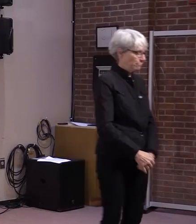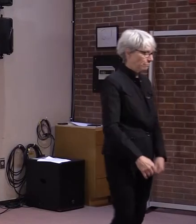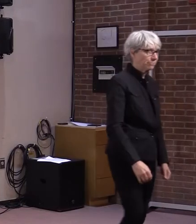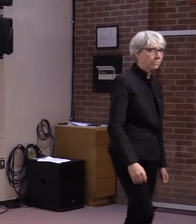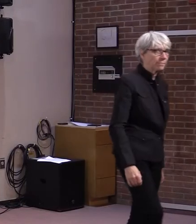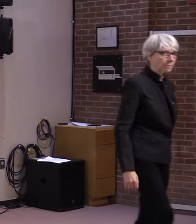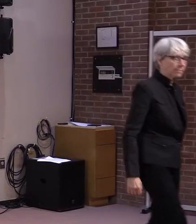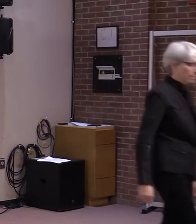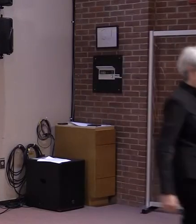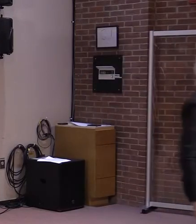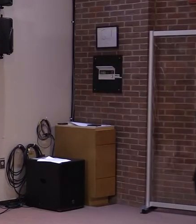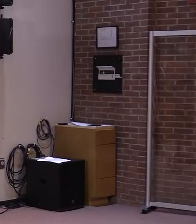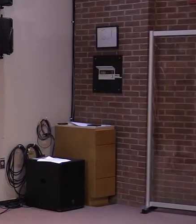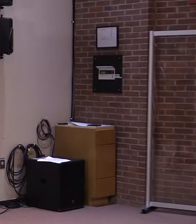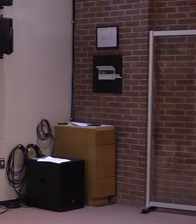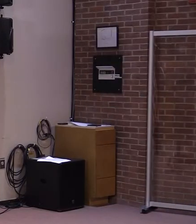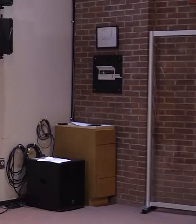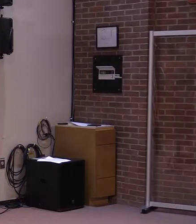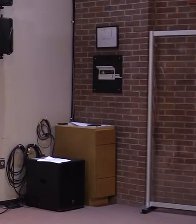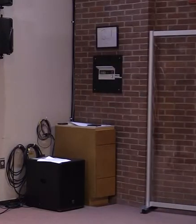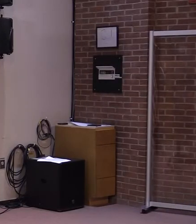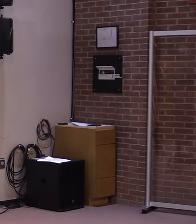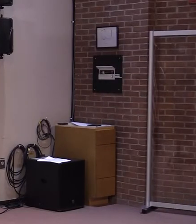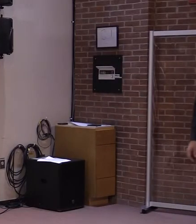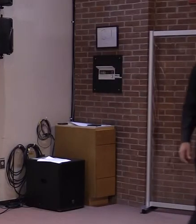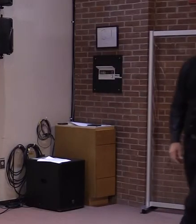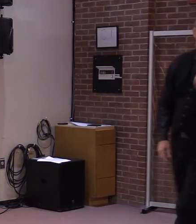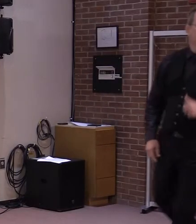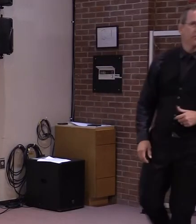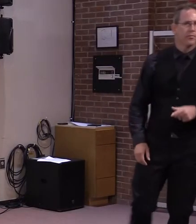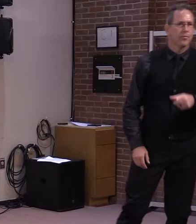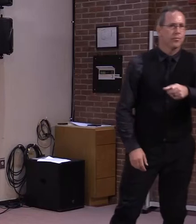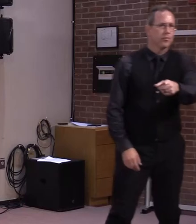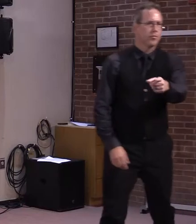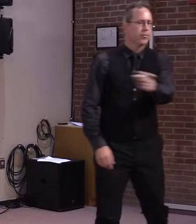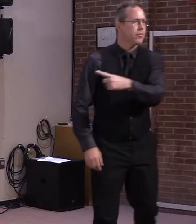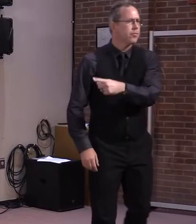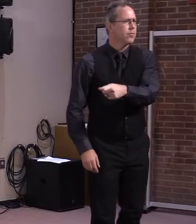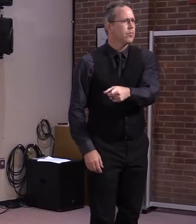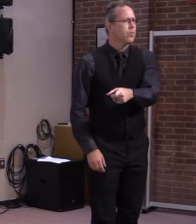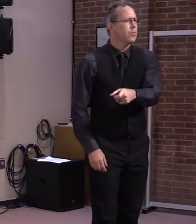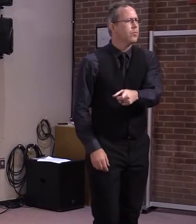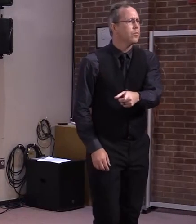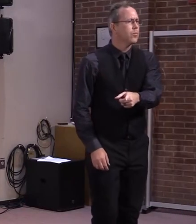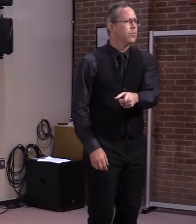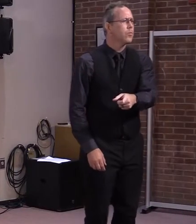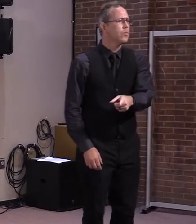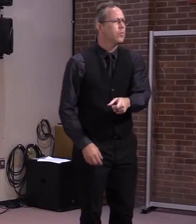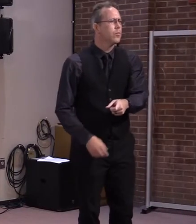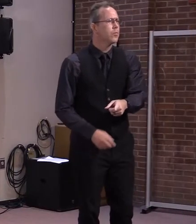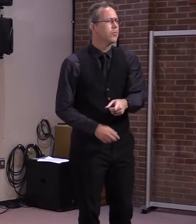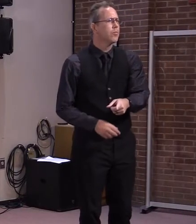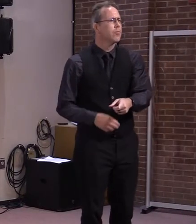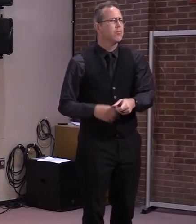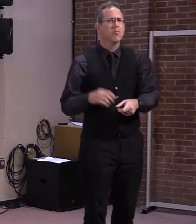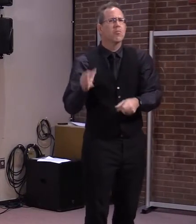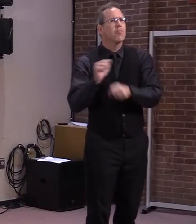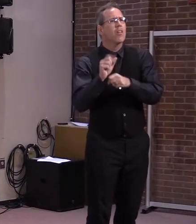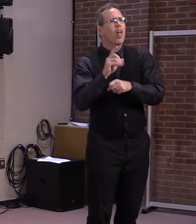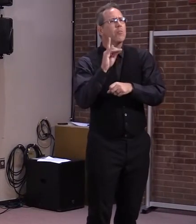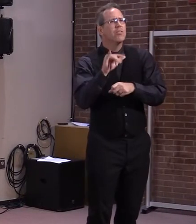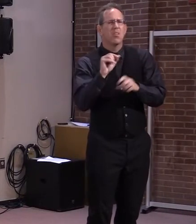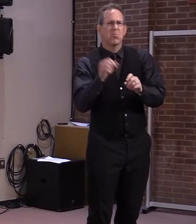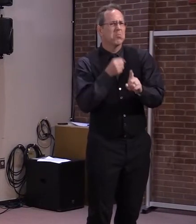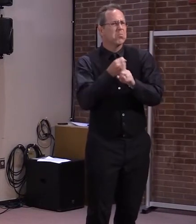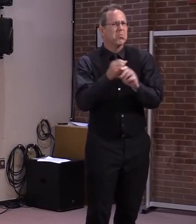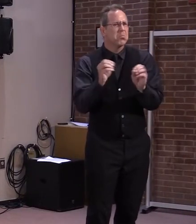Into why Labor Day doesn't seem to be having an impact nationally as it is on Vermont. It seems like cases are down 20% nationally in spite of the holiday, but they're